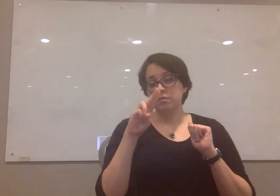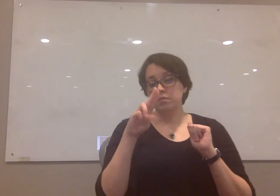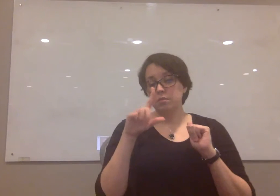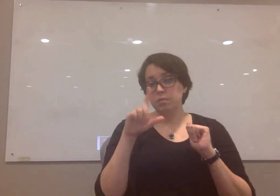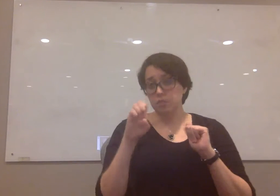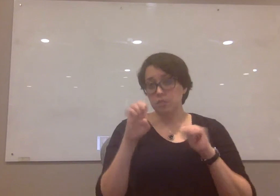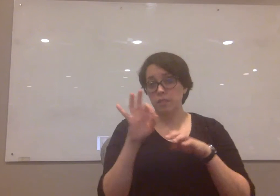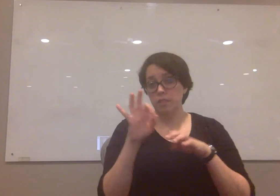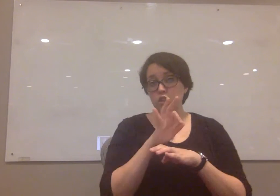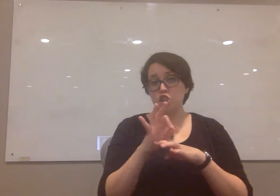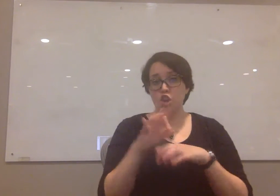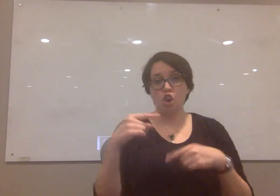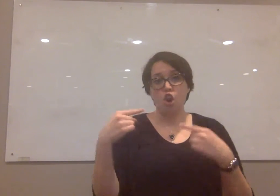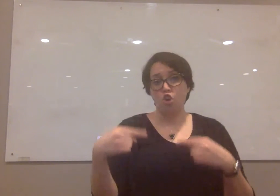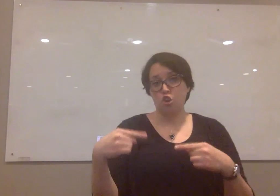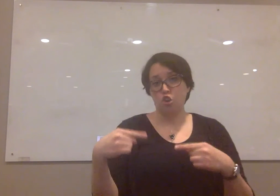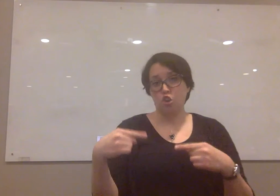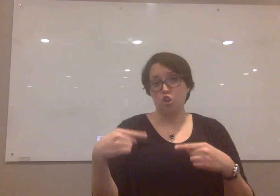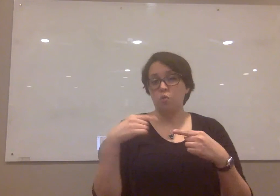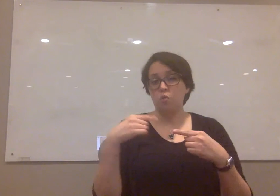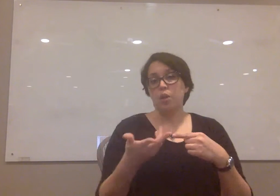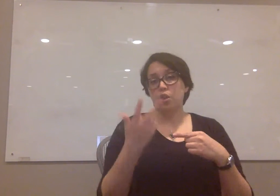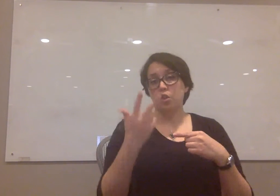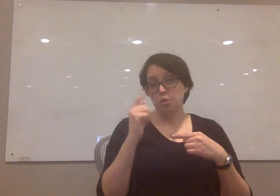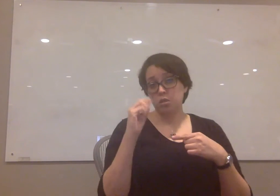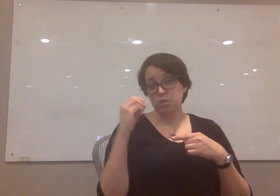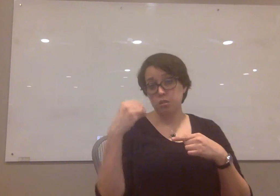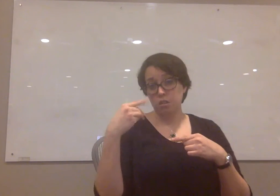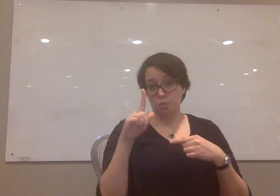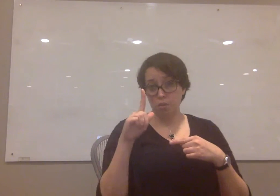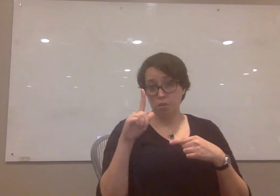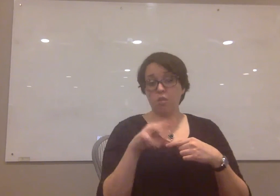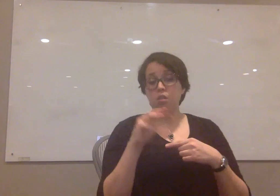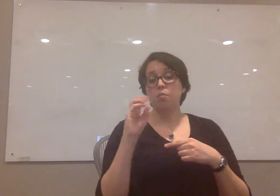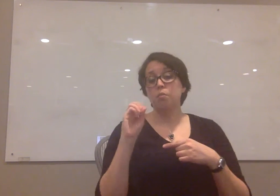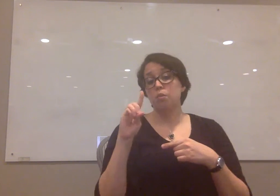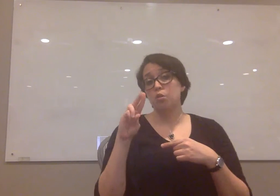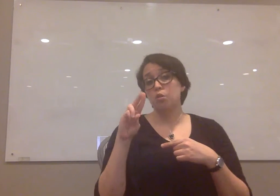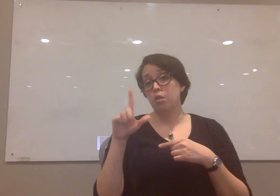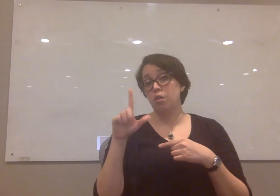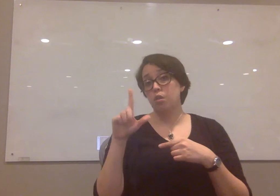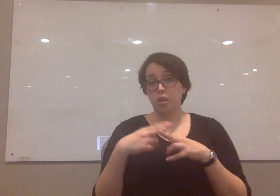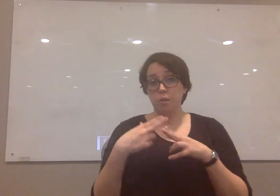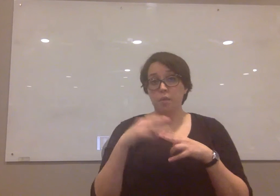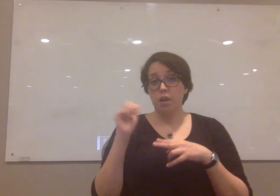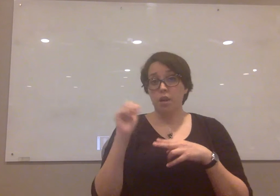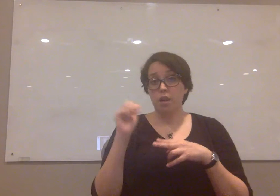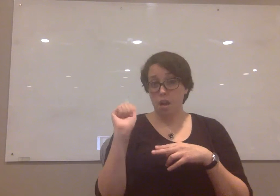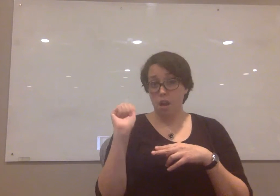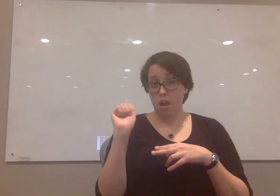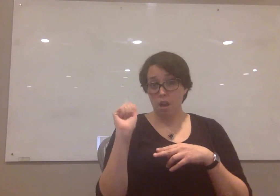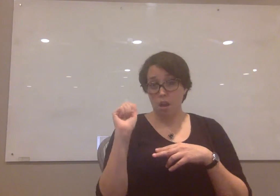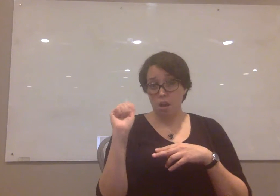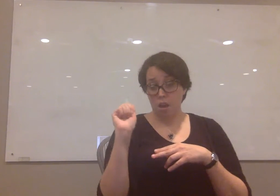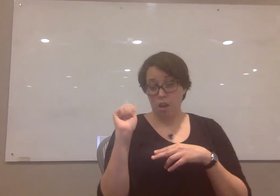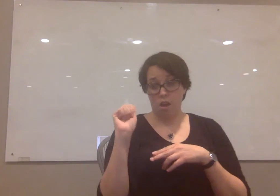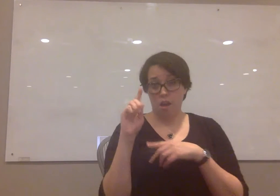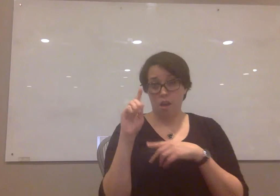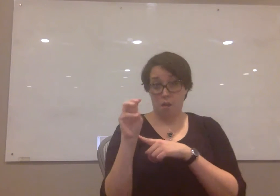a 3-tuple of the module name, which will be an atom, or an alias, which is an atom. The function name, which will be